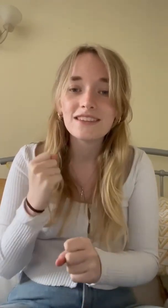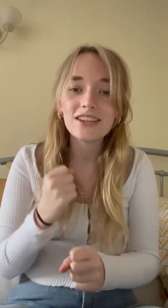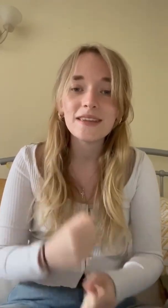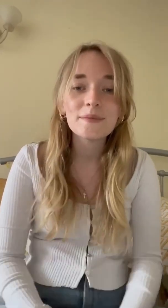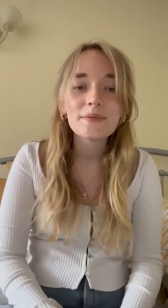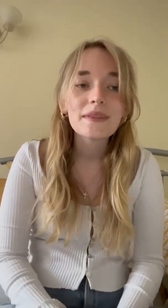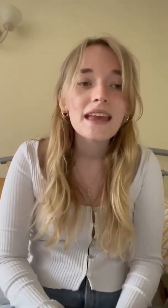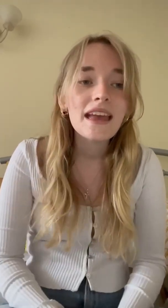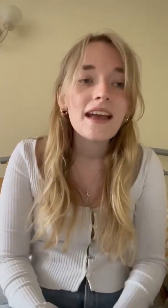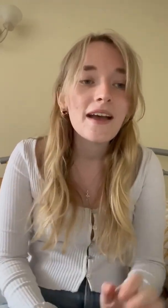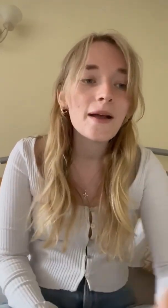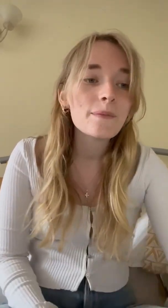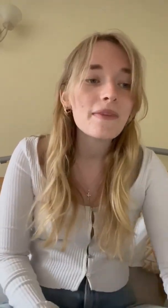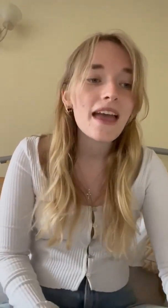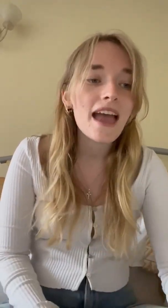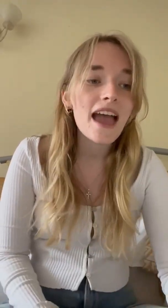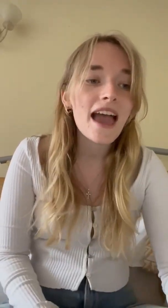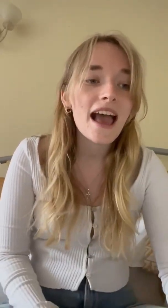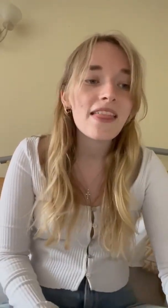G. And then